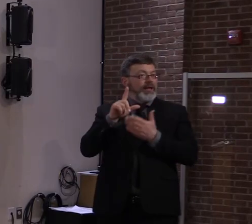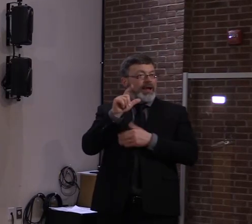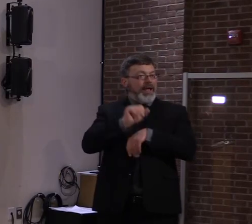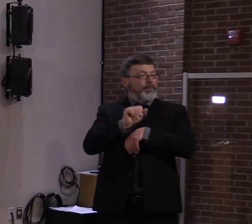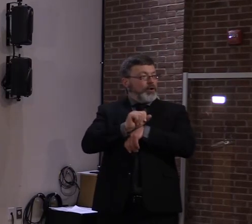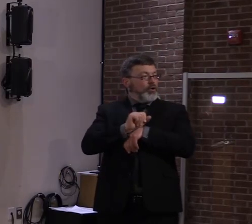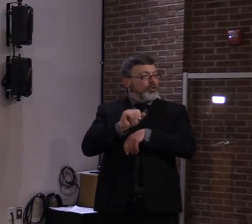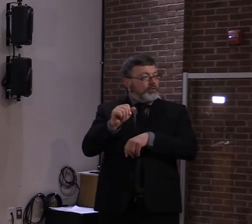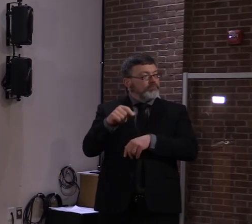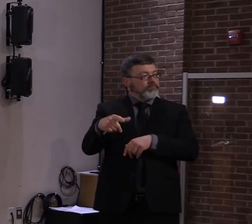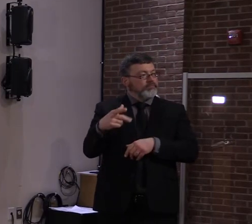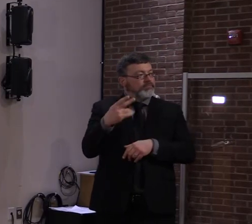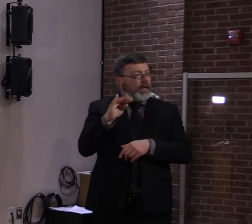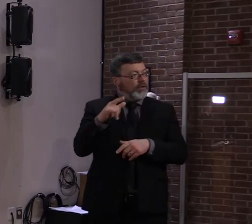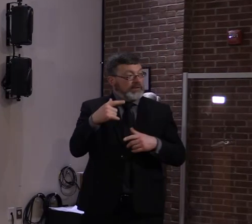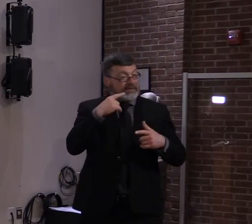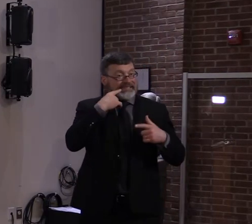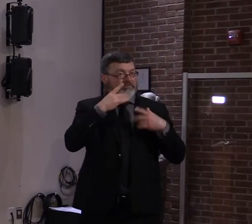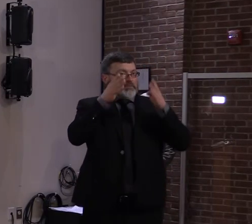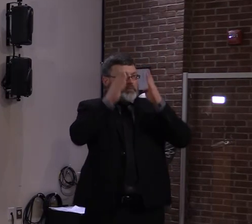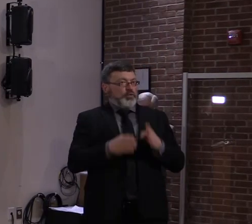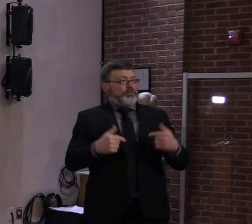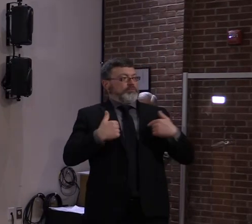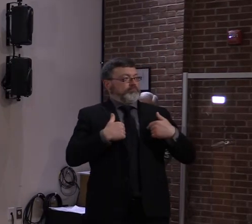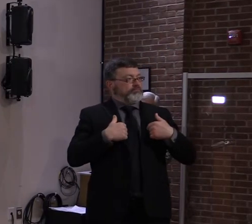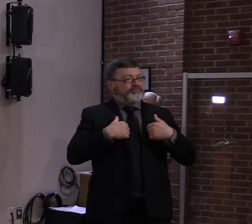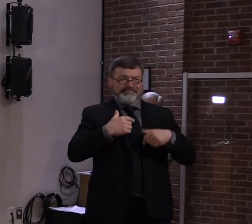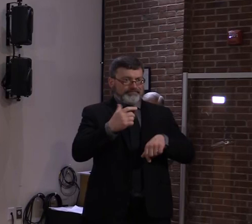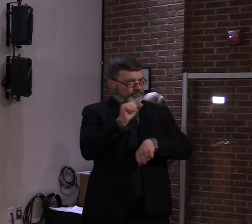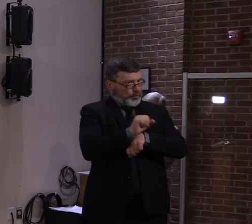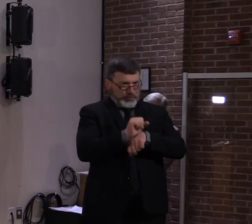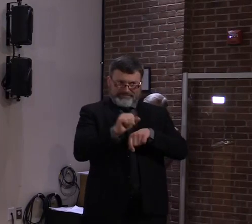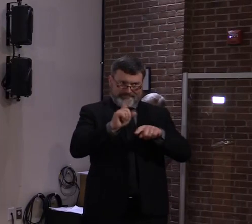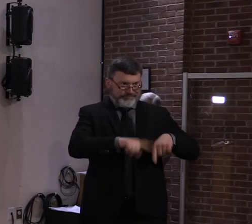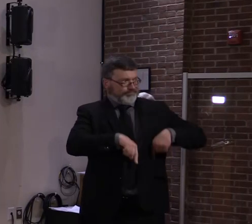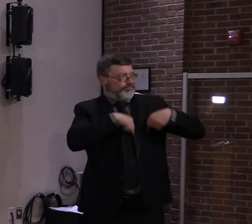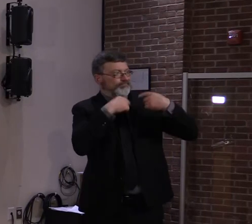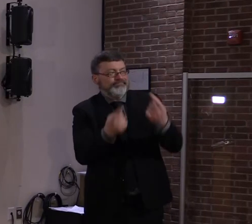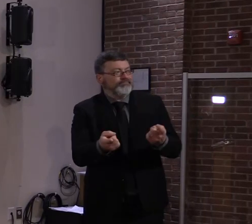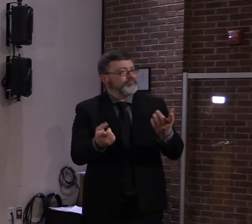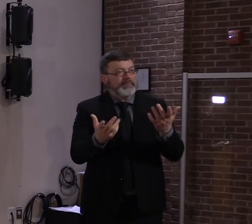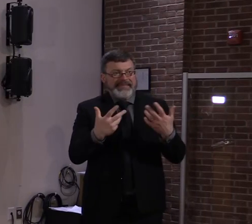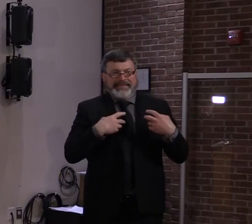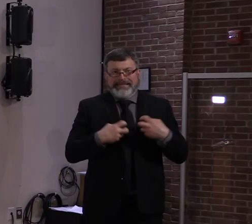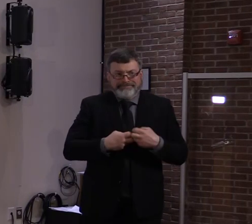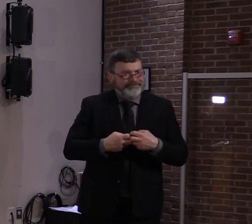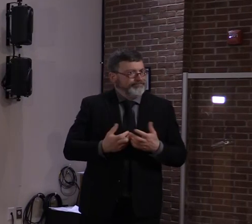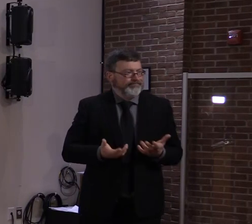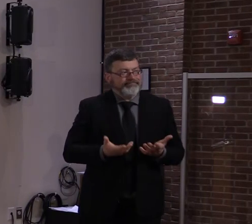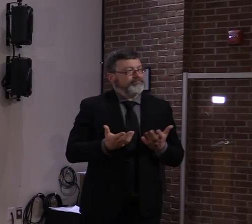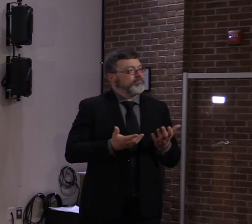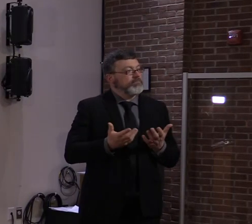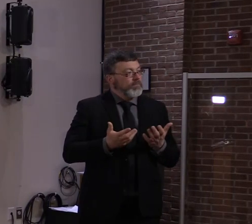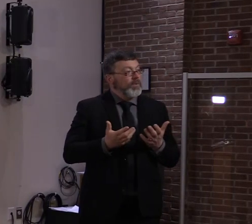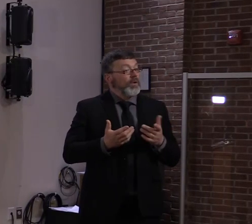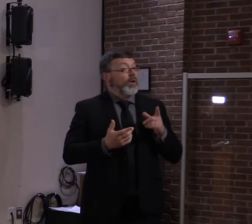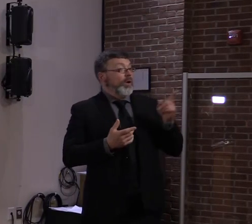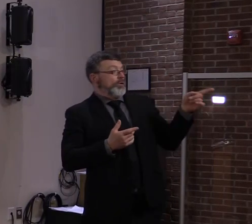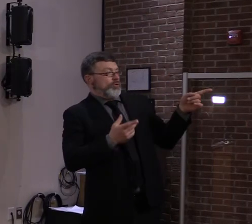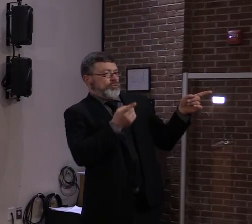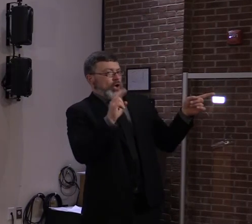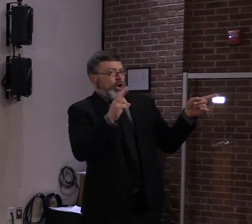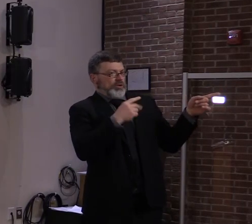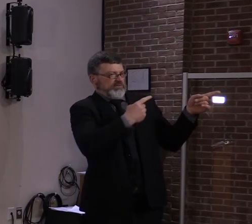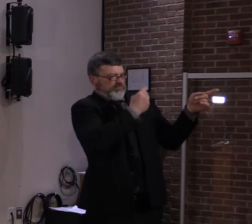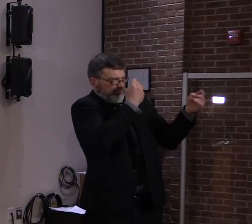time because they fall into a high-risk category, and their healthcare provider has instructed them to quarantine, it's likely they've